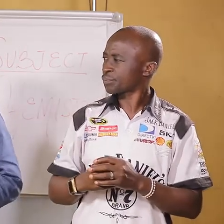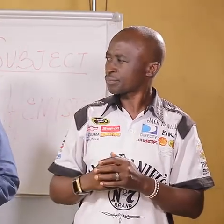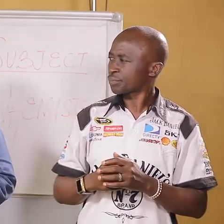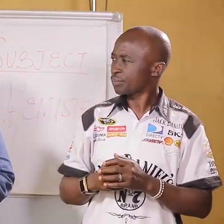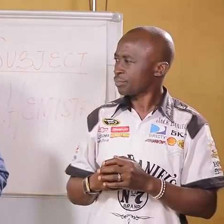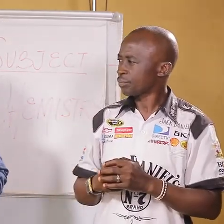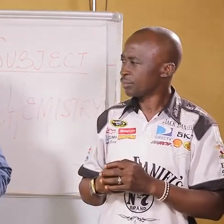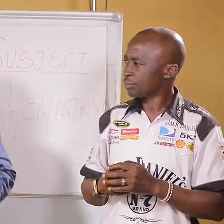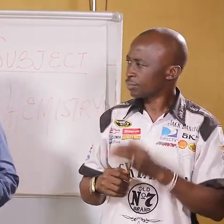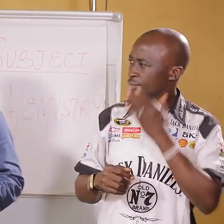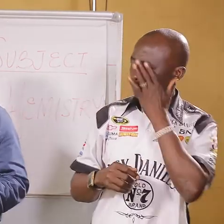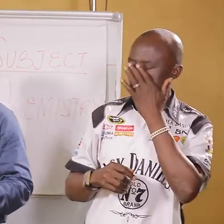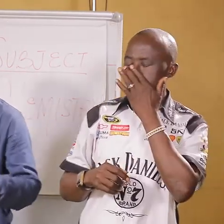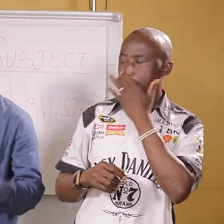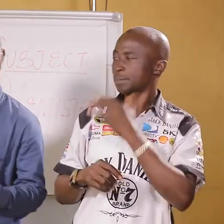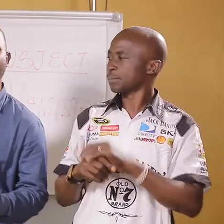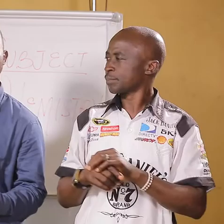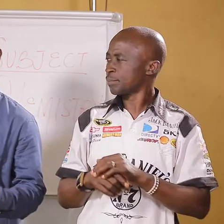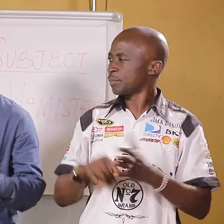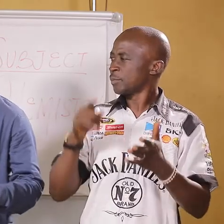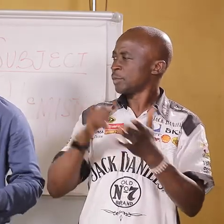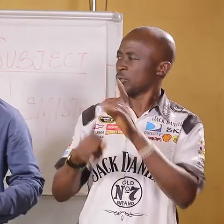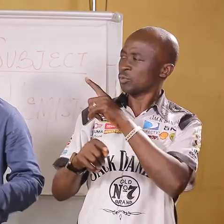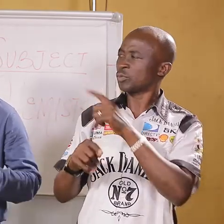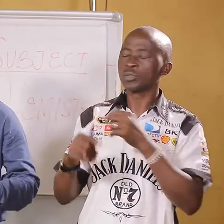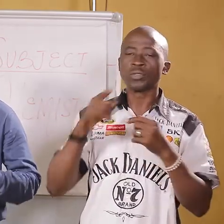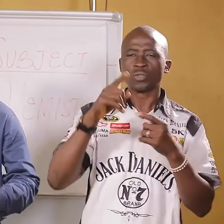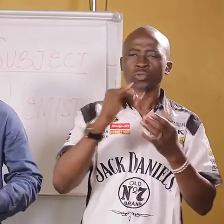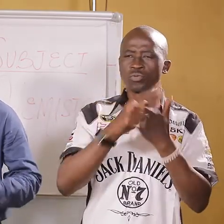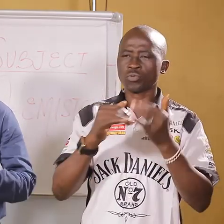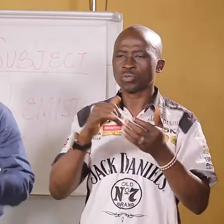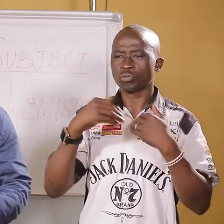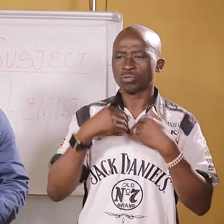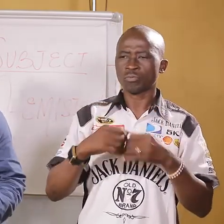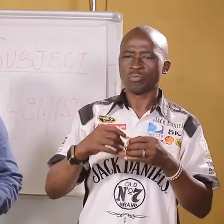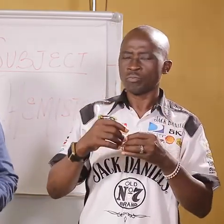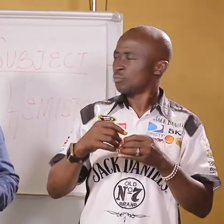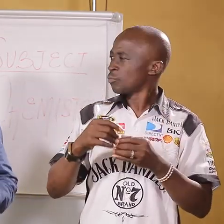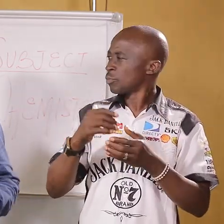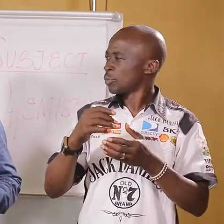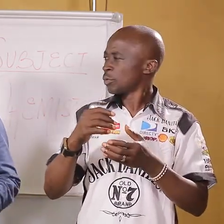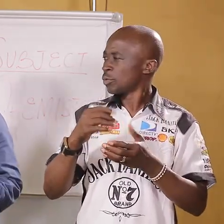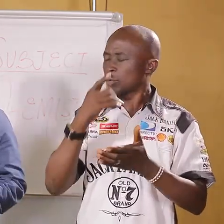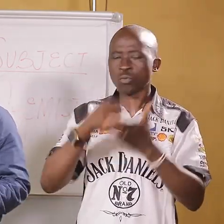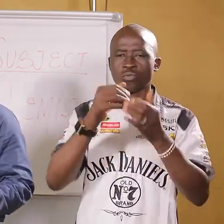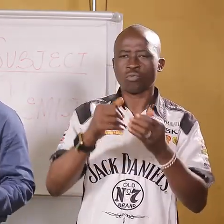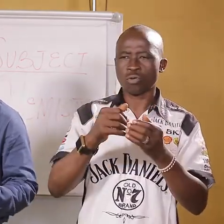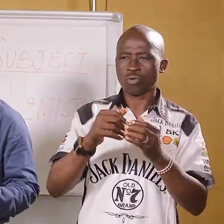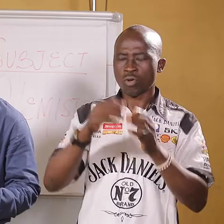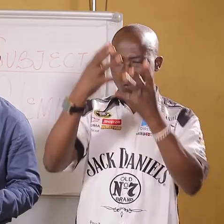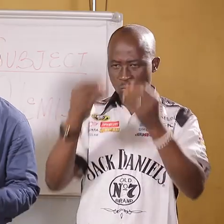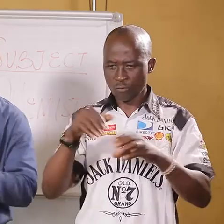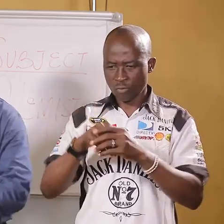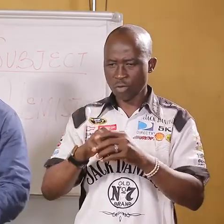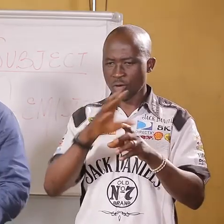is a solution that contains maximum solute, as much solute as it can dissolve at a particular temperature,